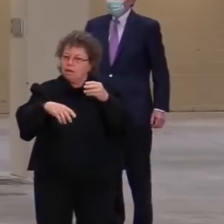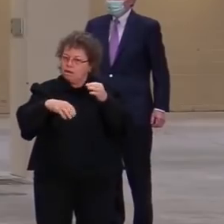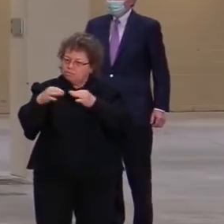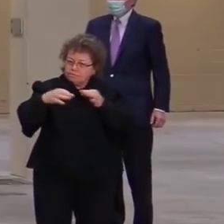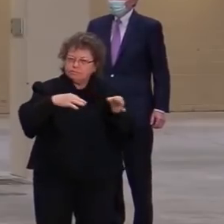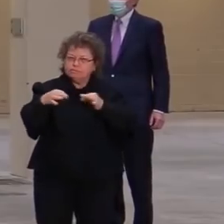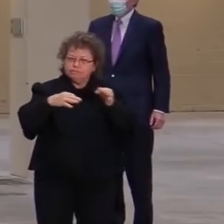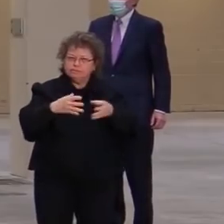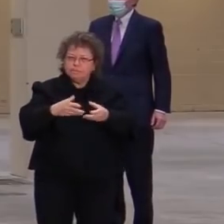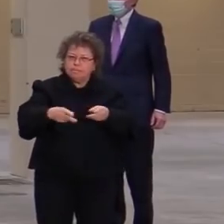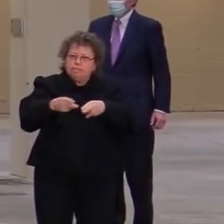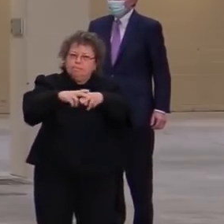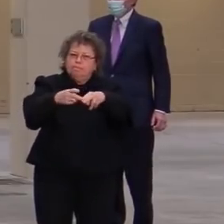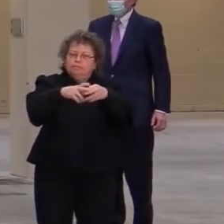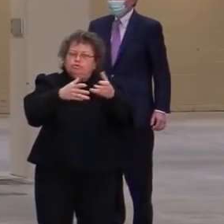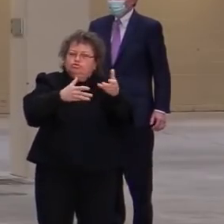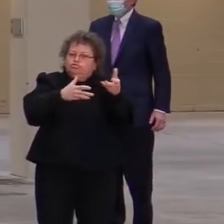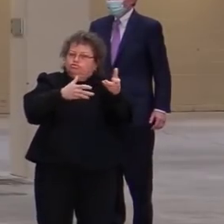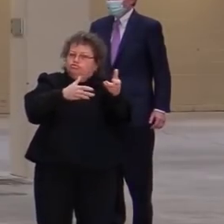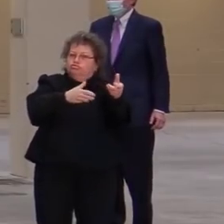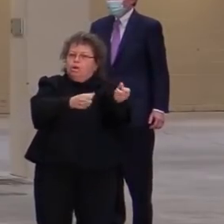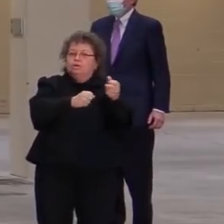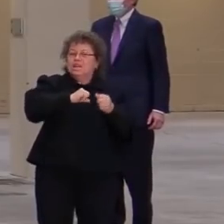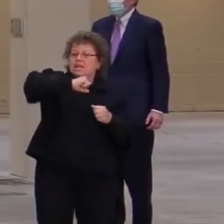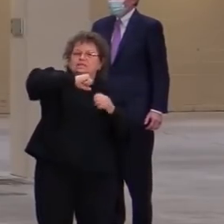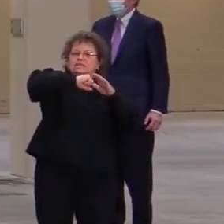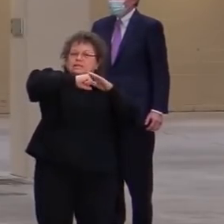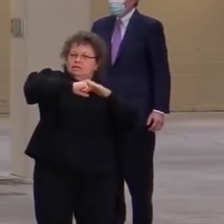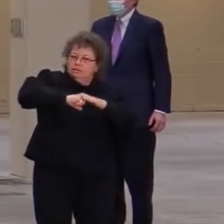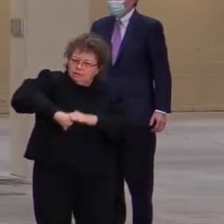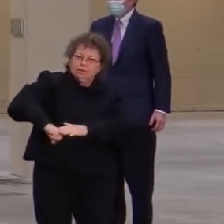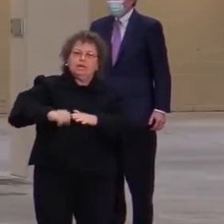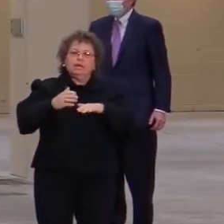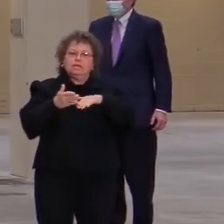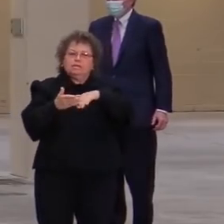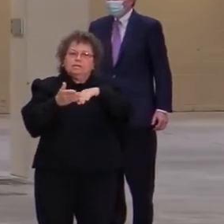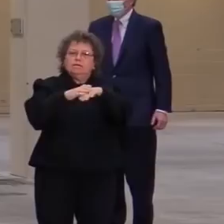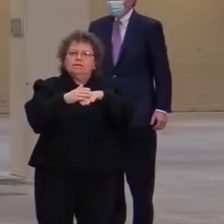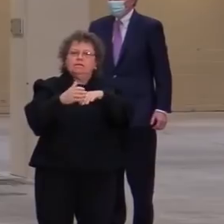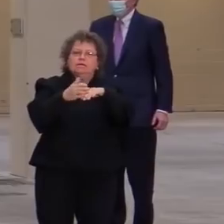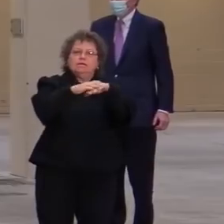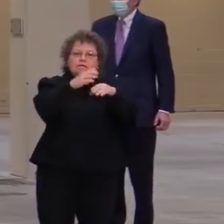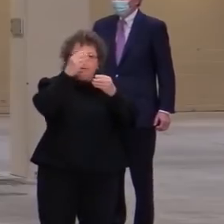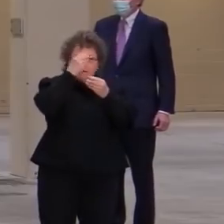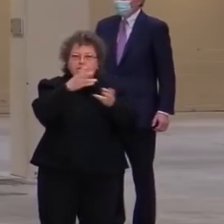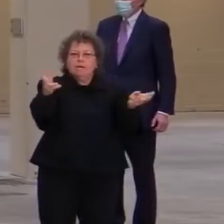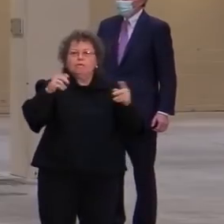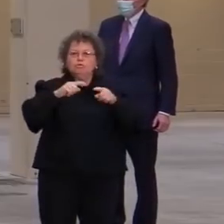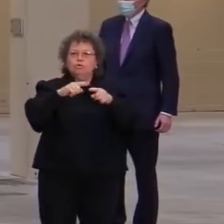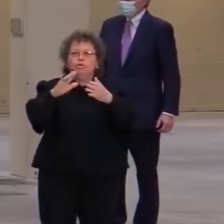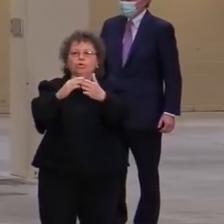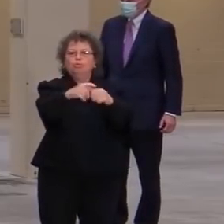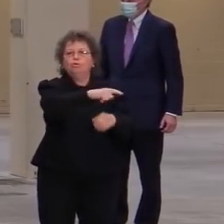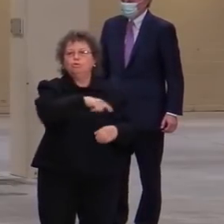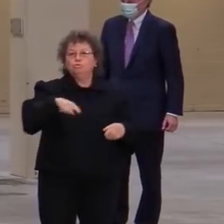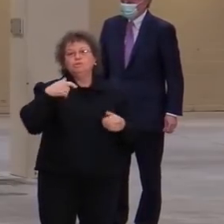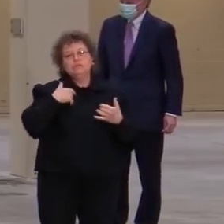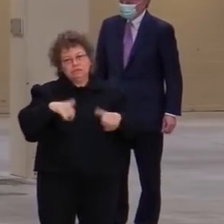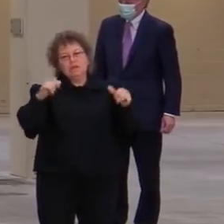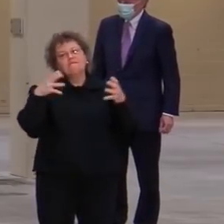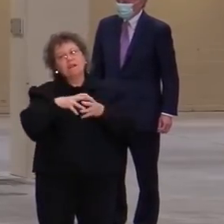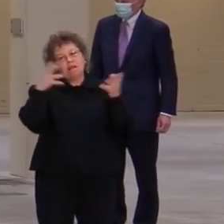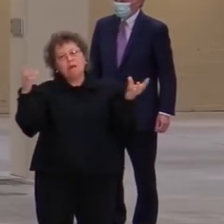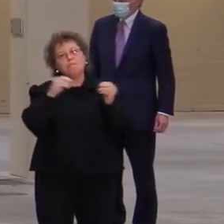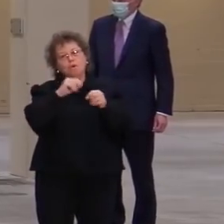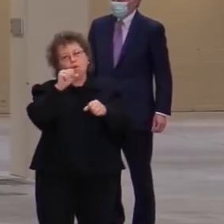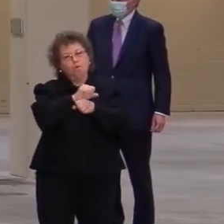safety, overcome hesitancy, and increase vaccine uptake in these communities. We have a lot more work to do to reach